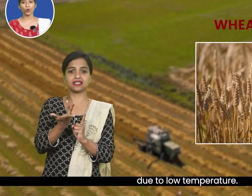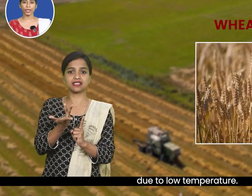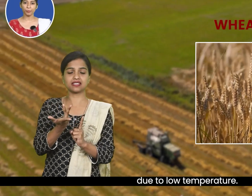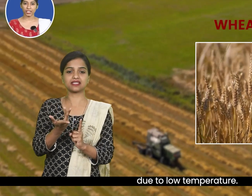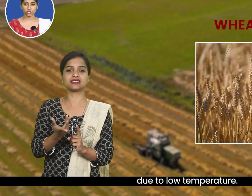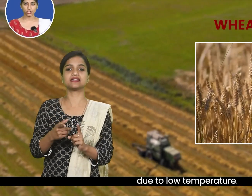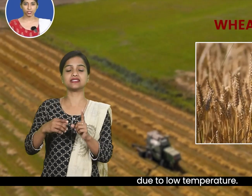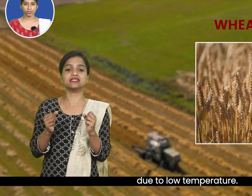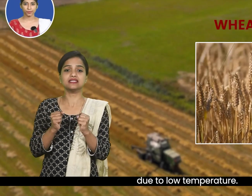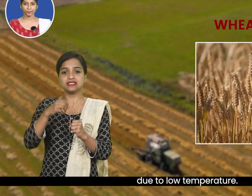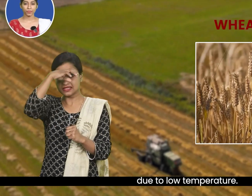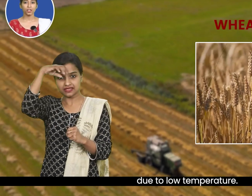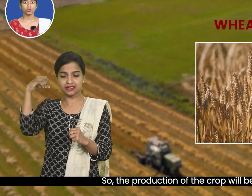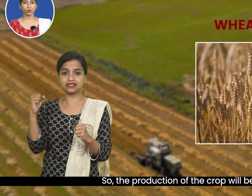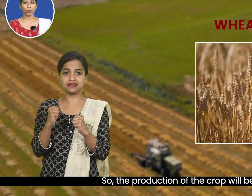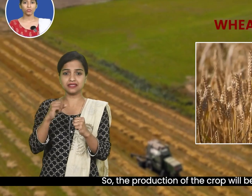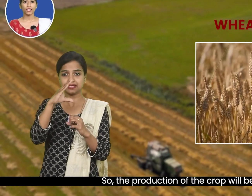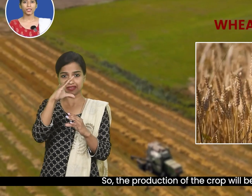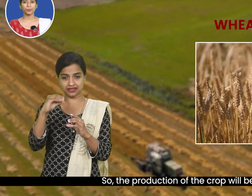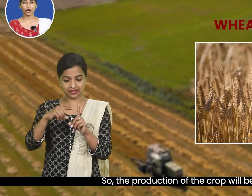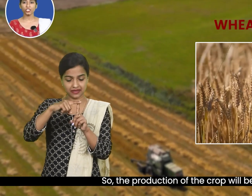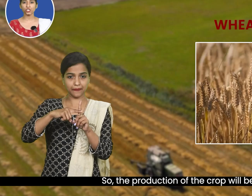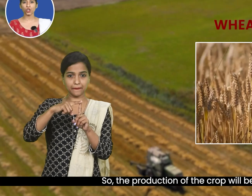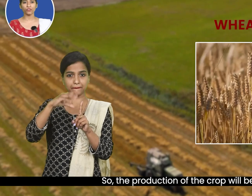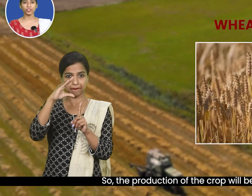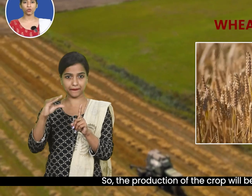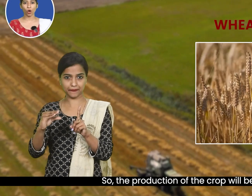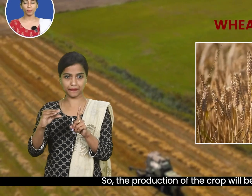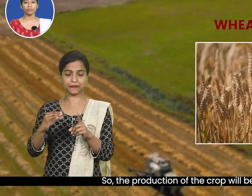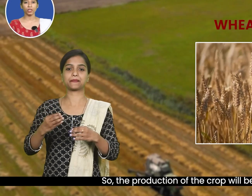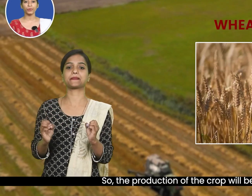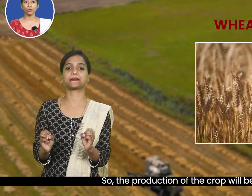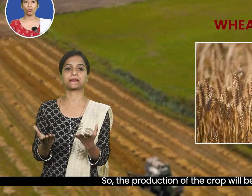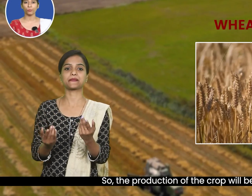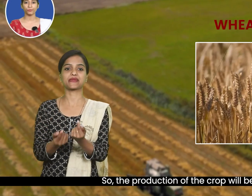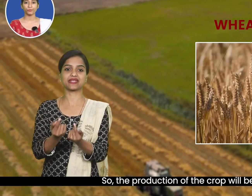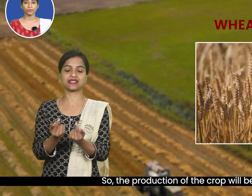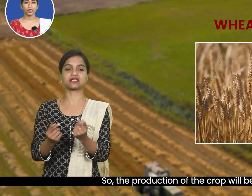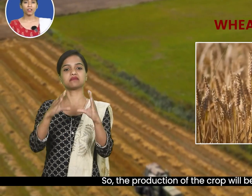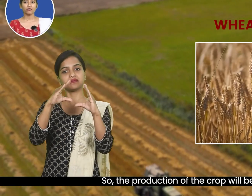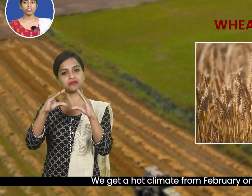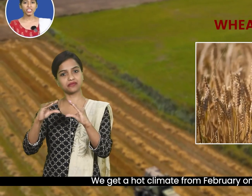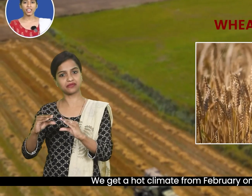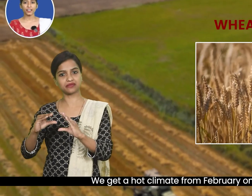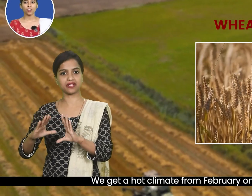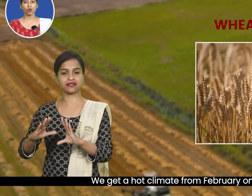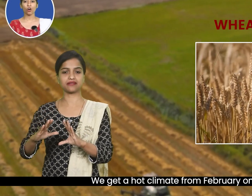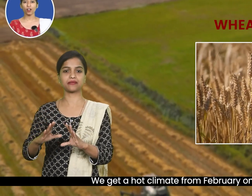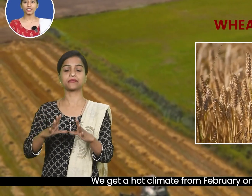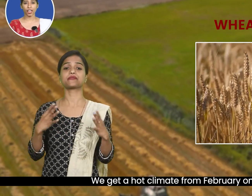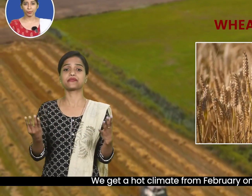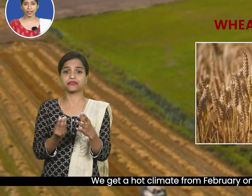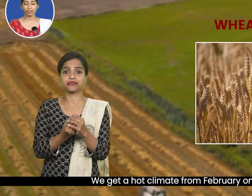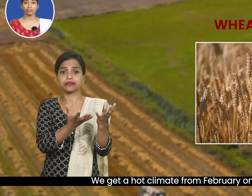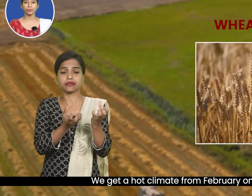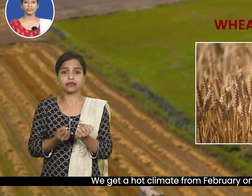to low temperatures. So, the production of the crop will be low. We get a